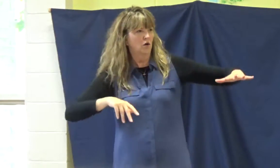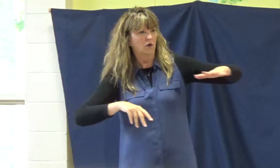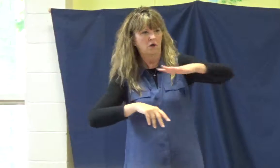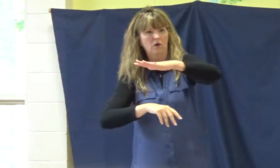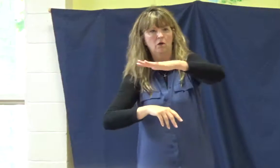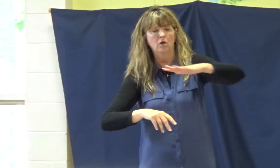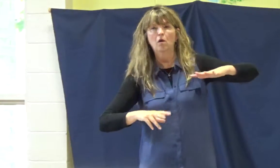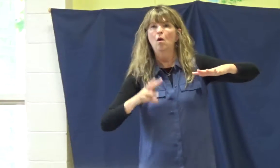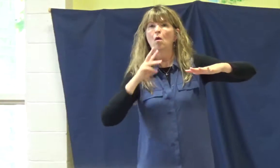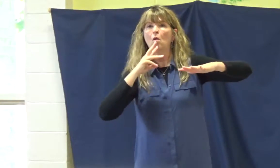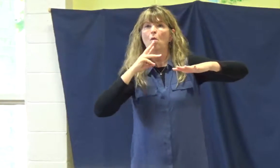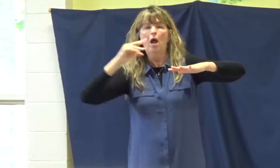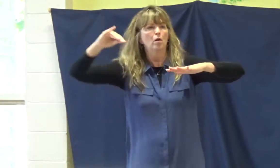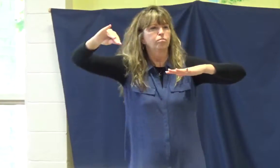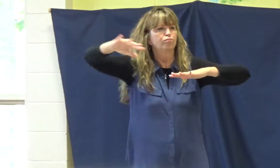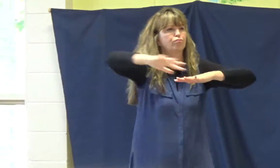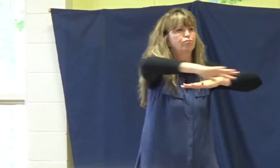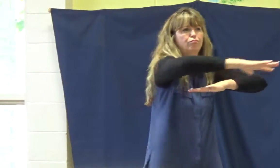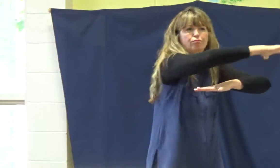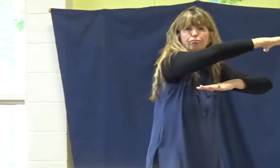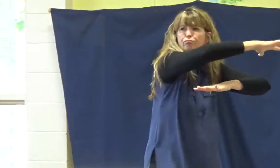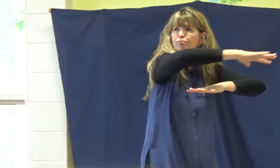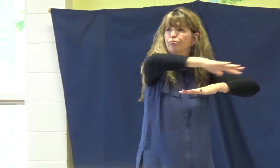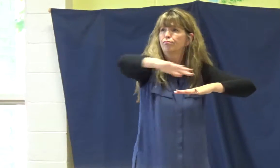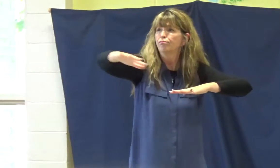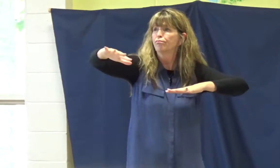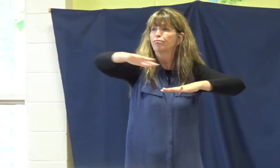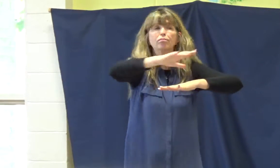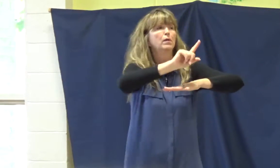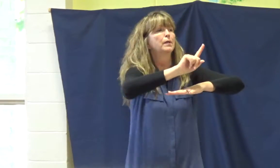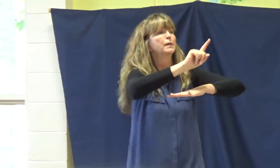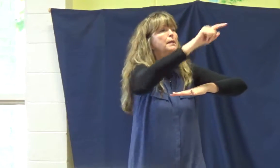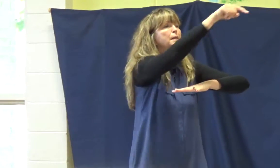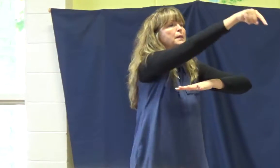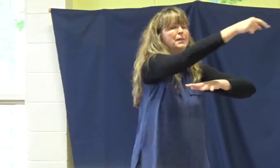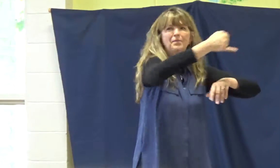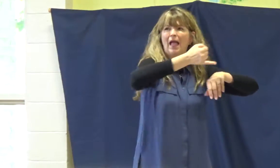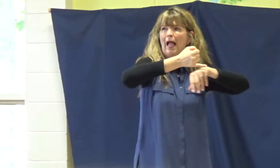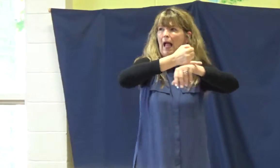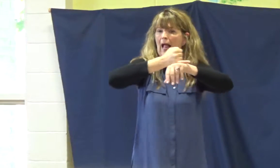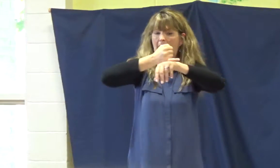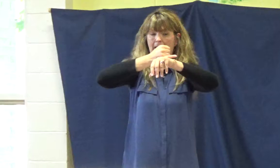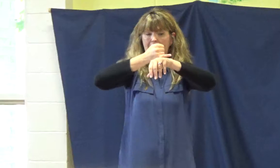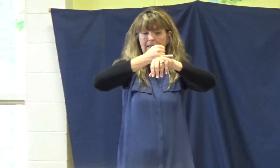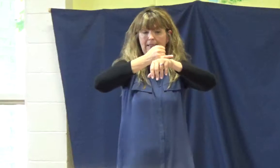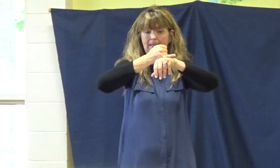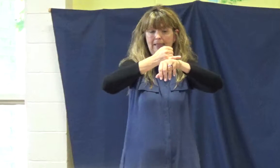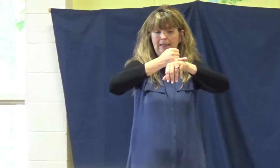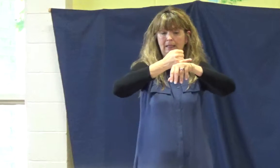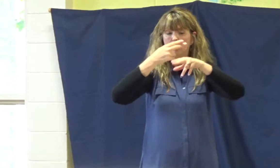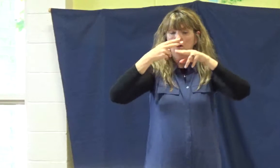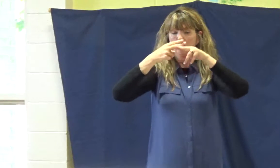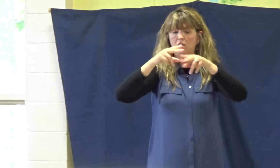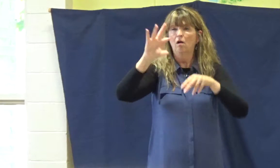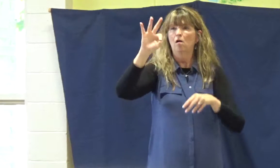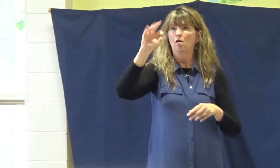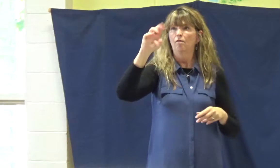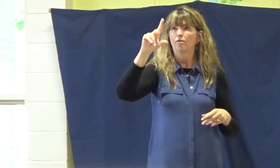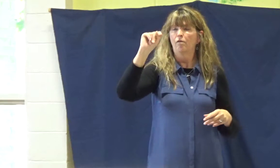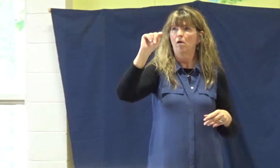There's a beautiful waterfront park. And out, you can, right out there from the park,